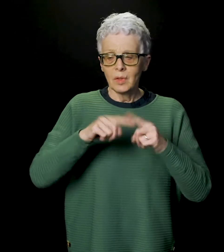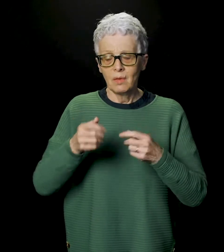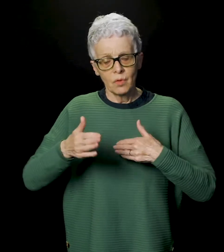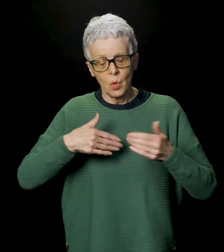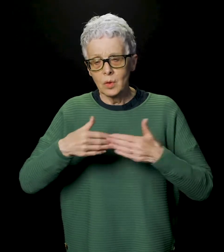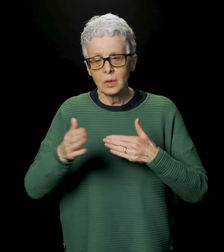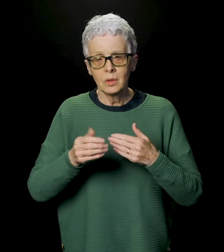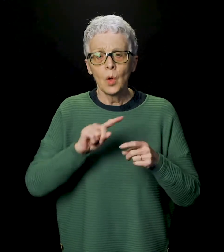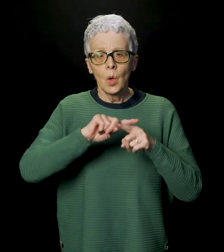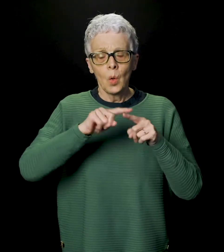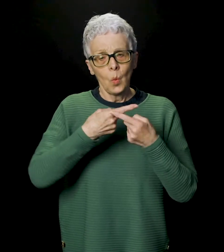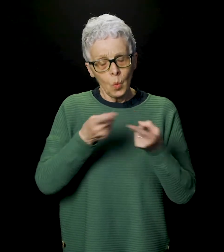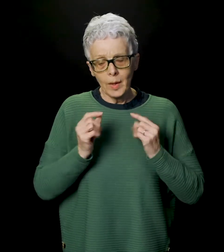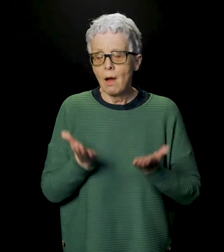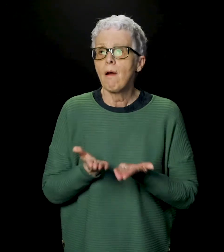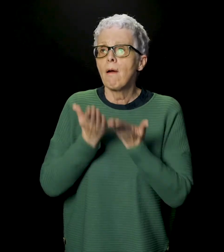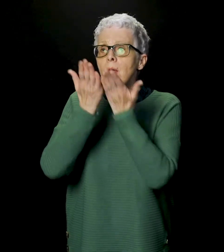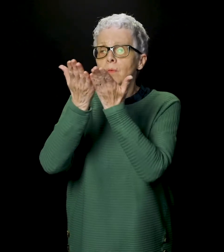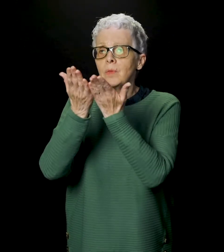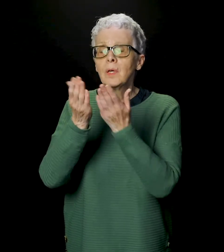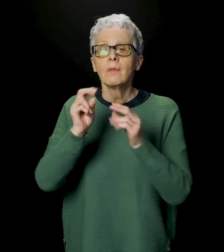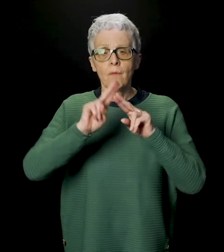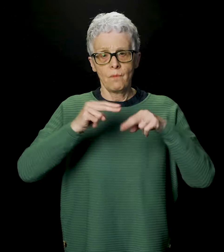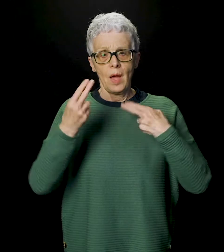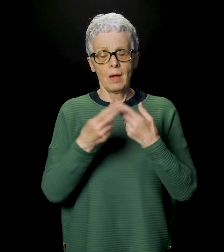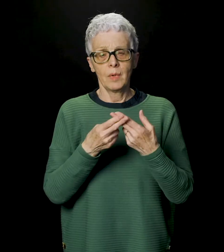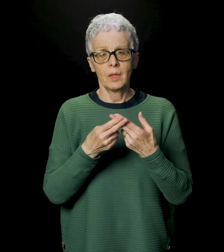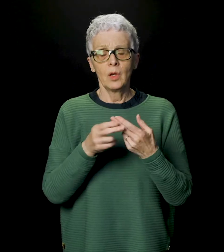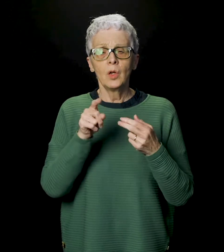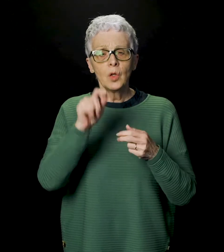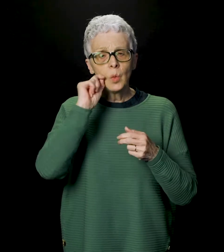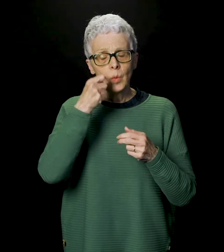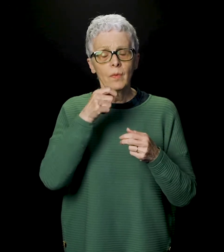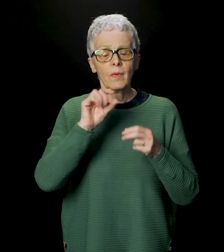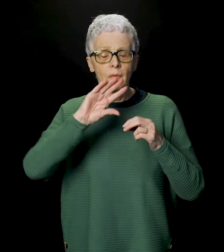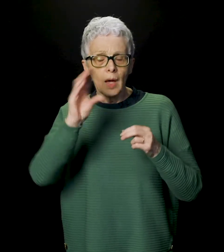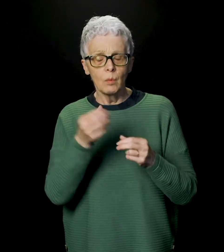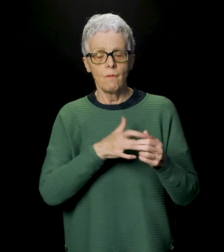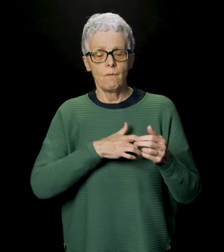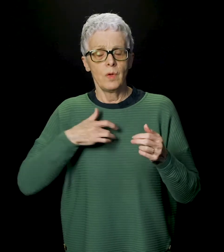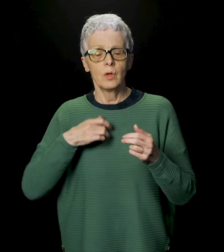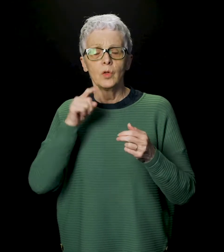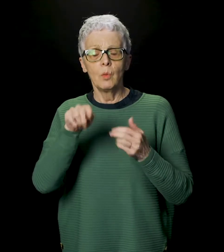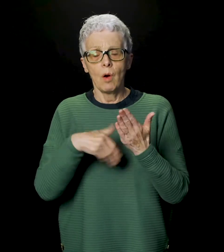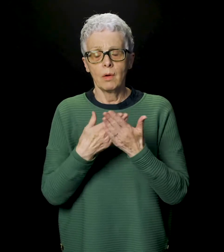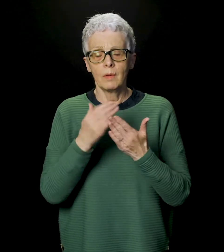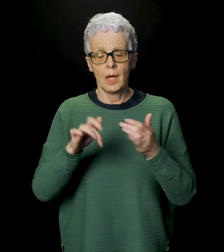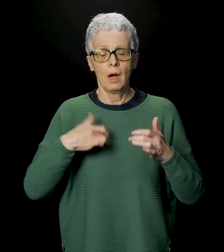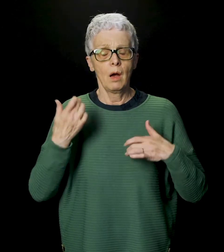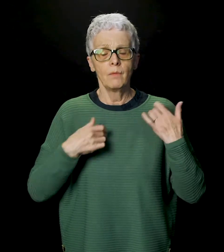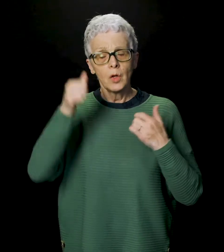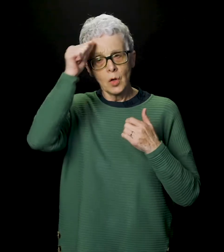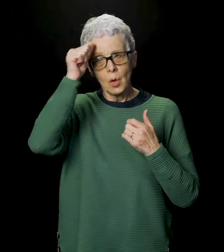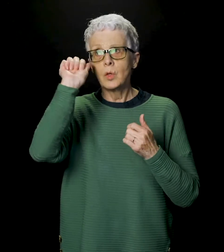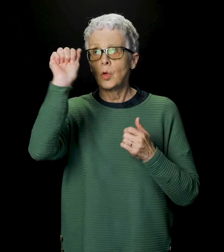you. We pray that your presence would be really tangible in their lives, that they would really know your